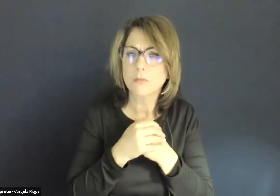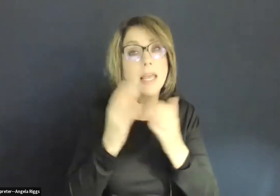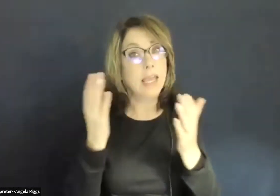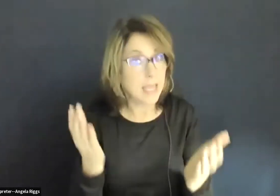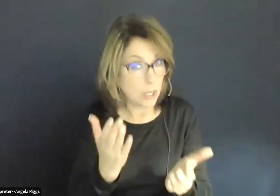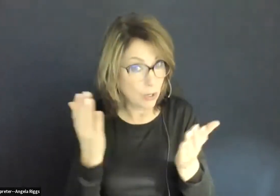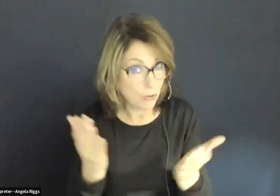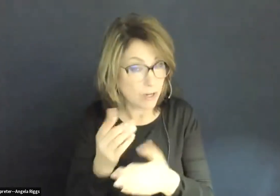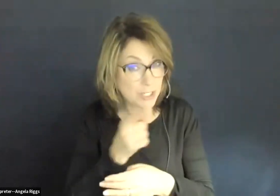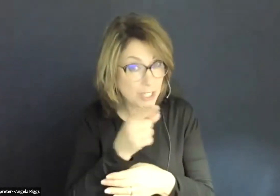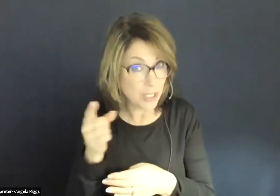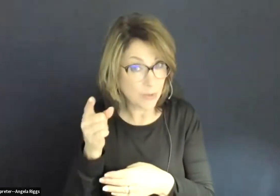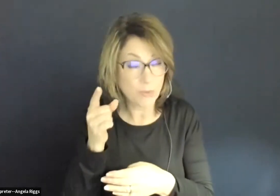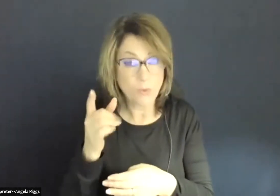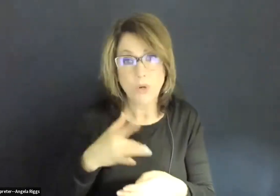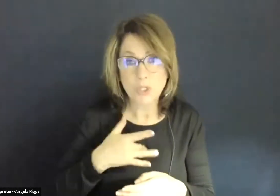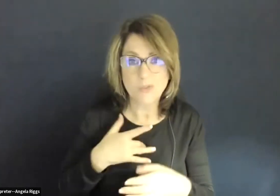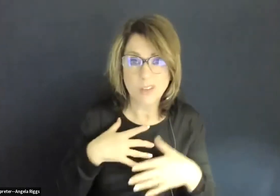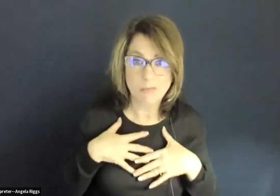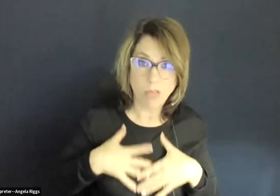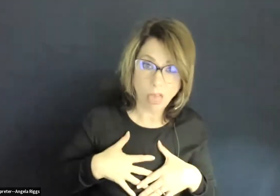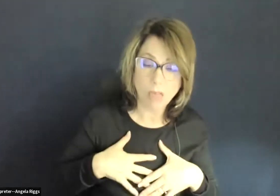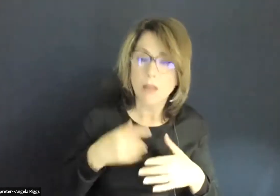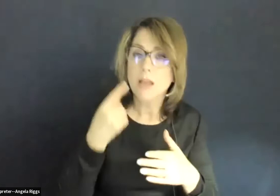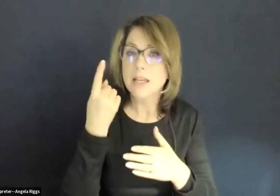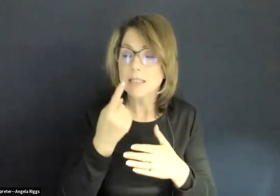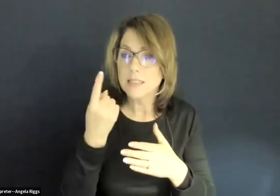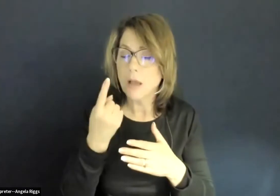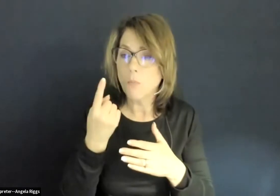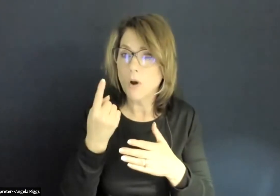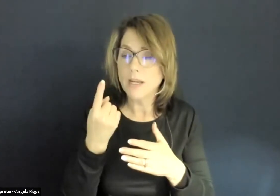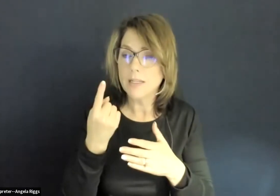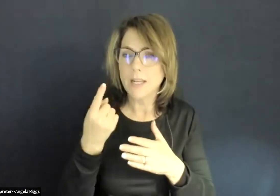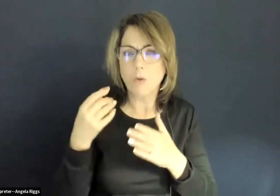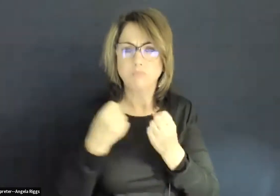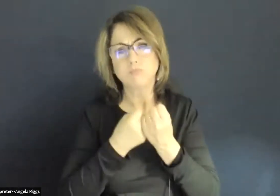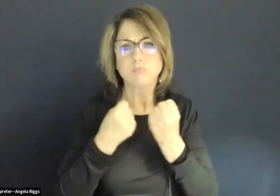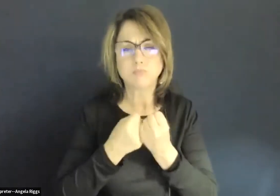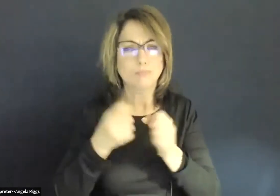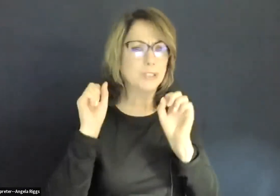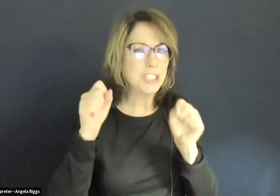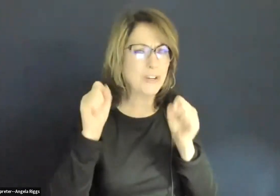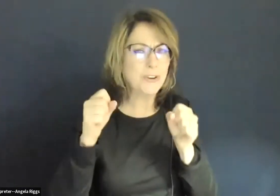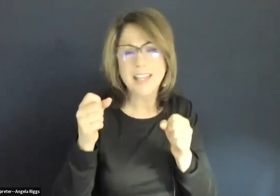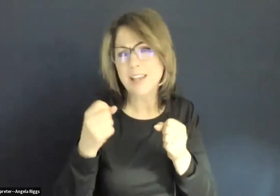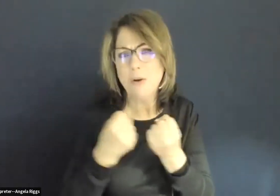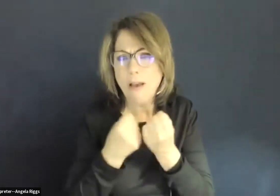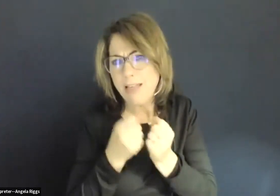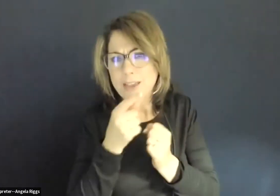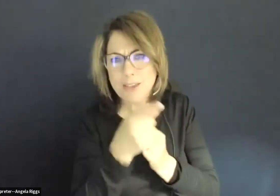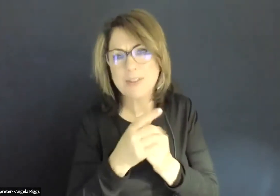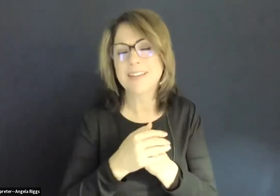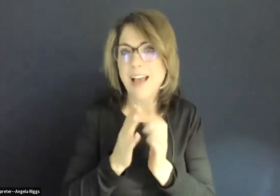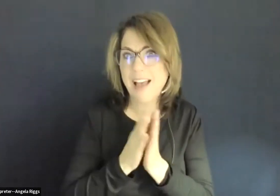encouraging you when you feel discouraged, somebody standing in your corner cheering you on. And the next